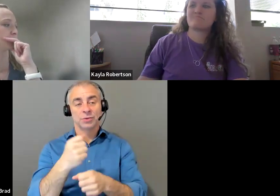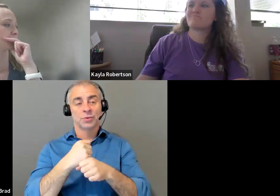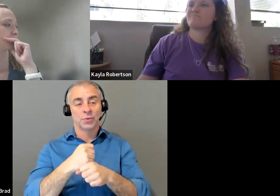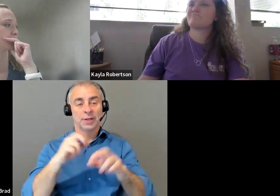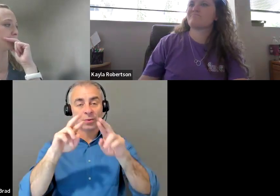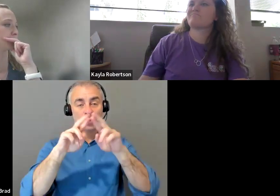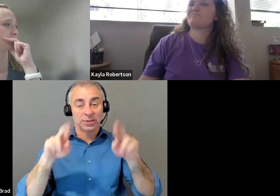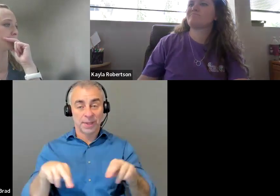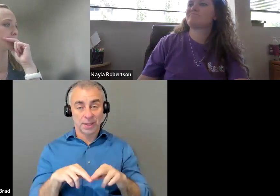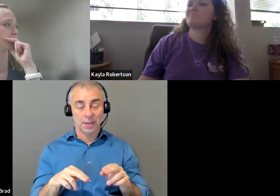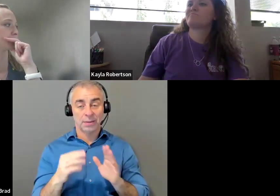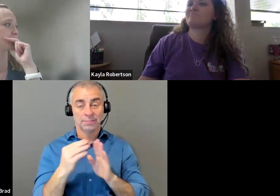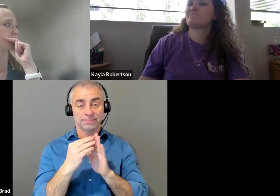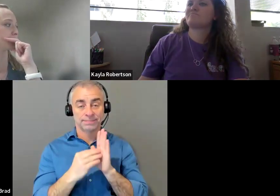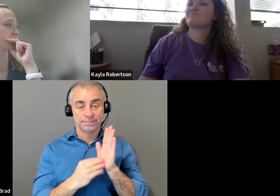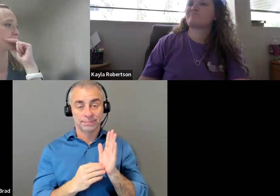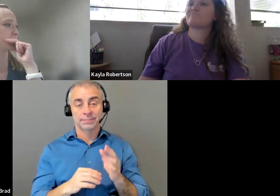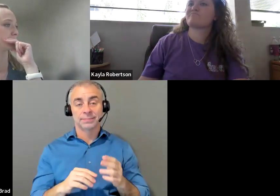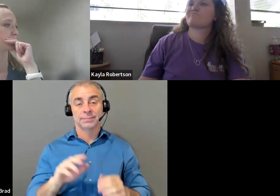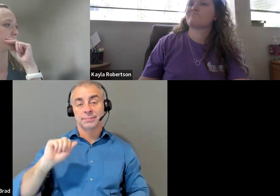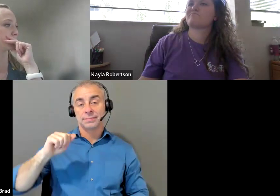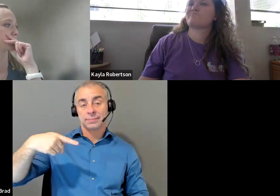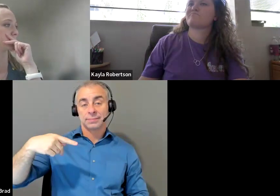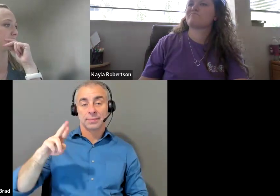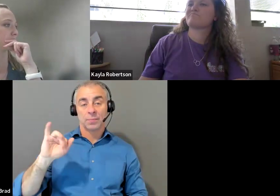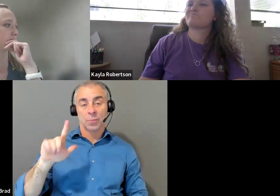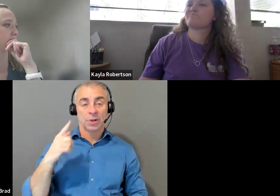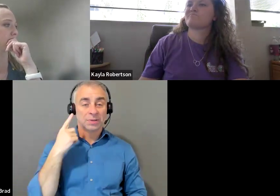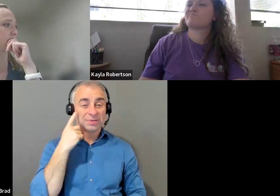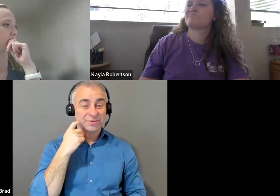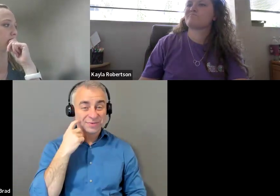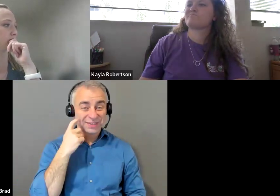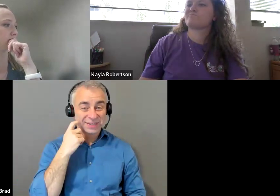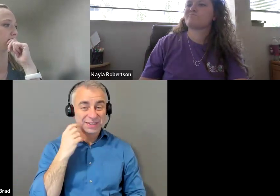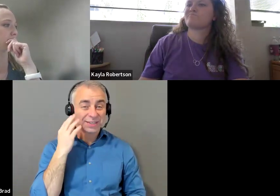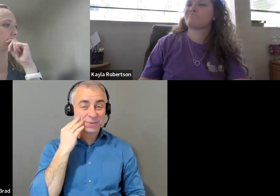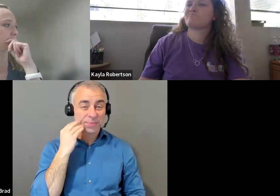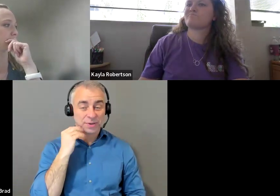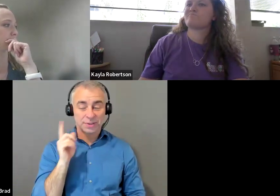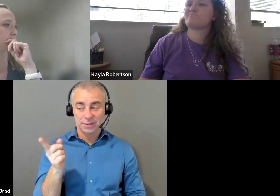and, just April just having gone through,